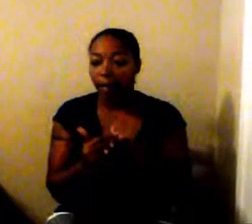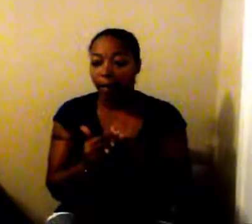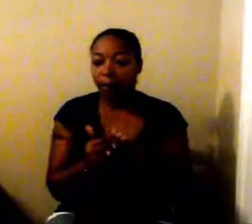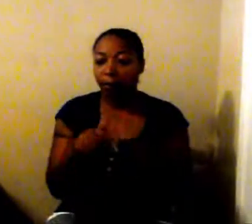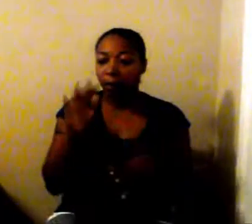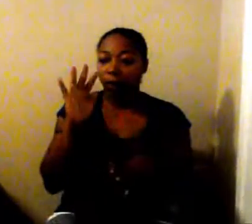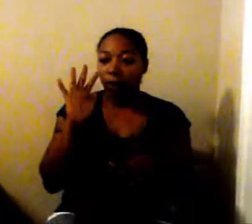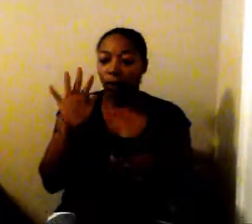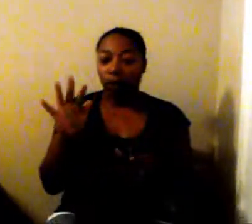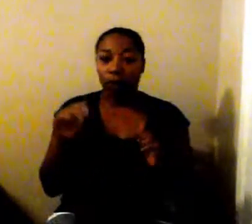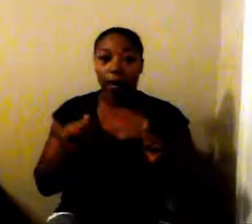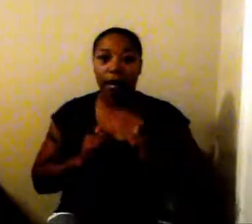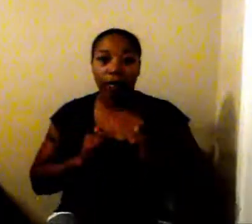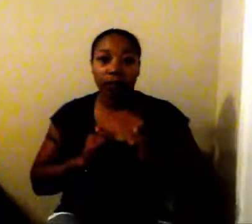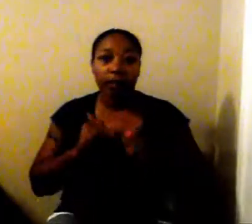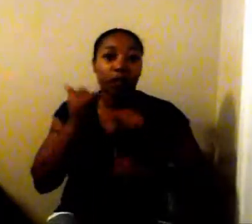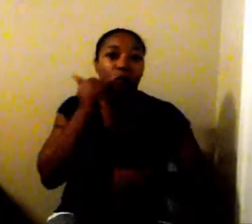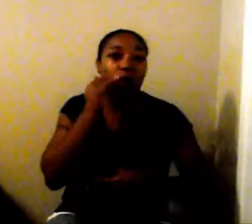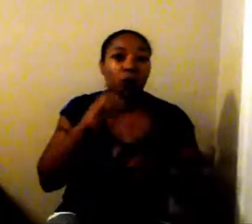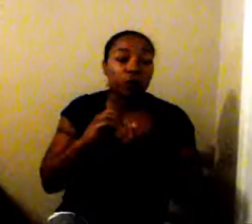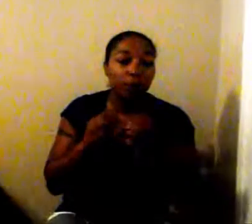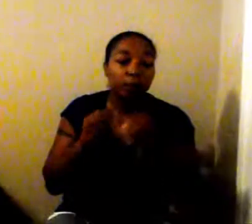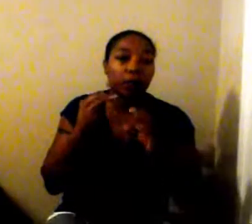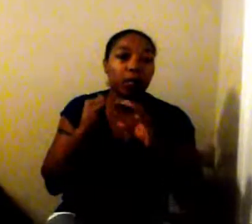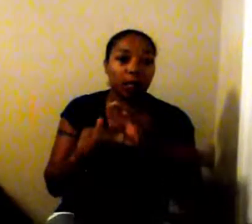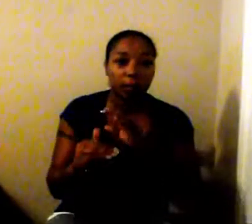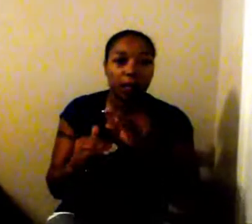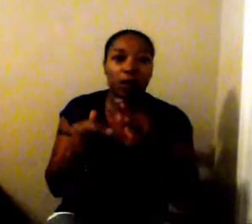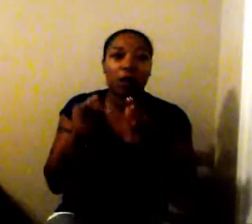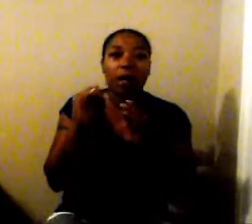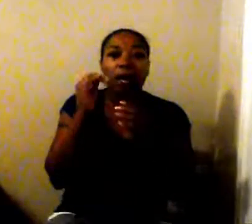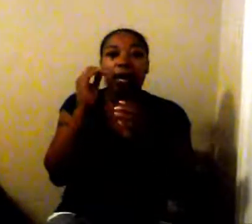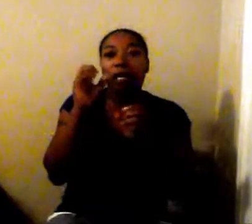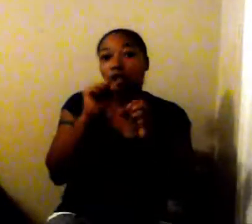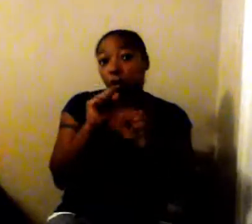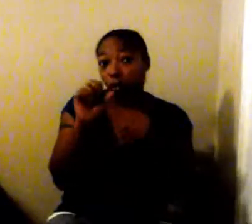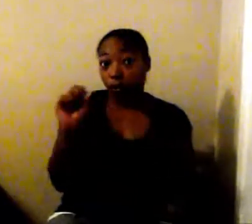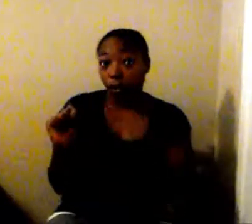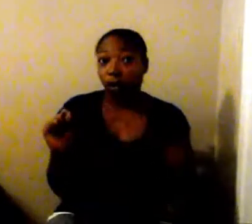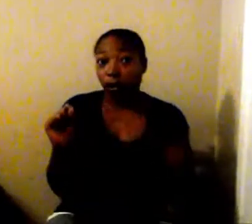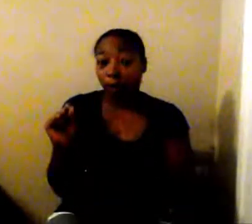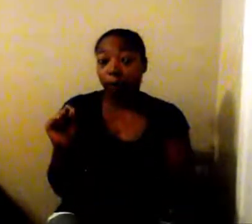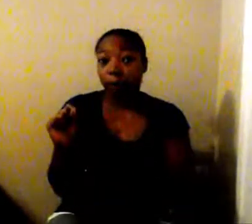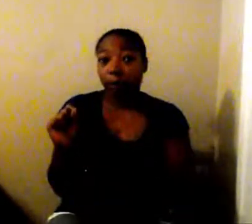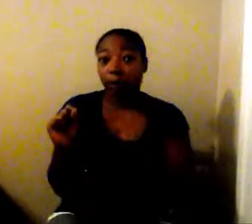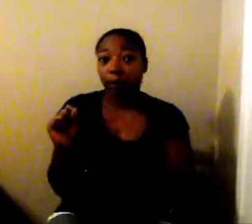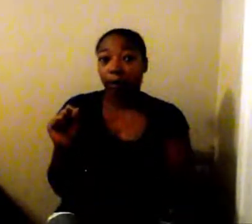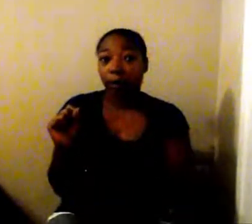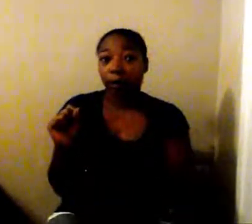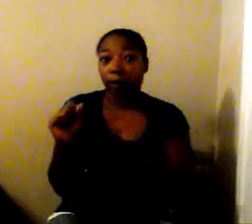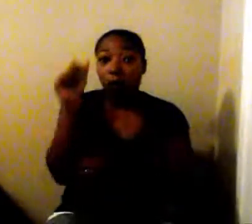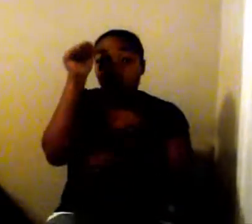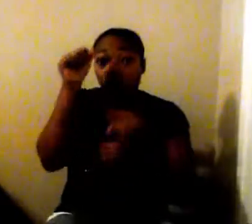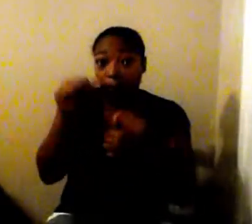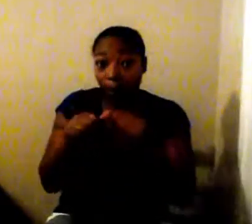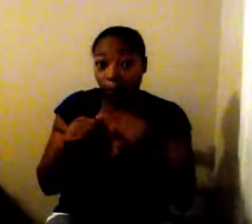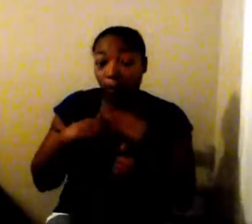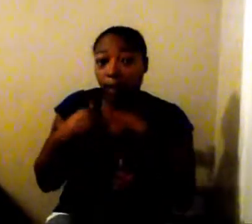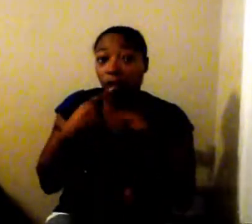name, your address, phone number, email, social security number. Remember, I told